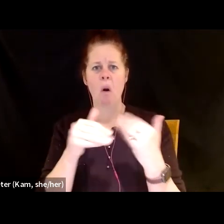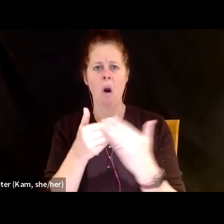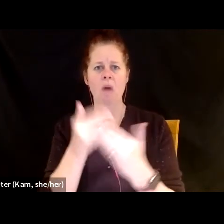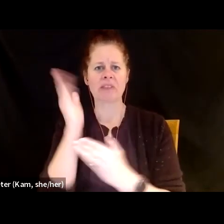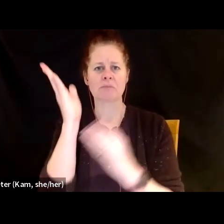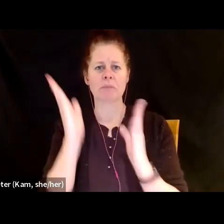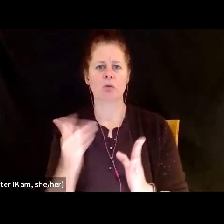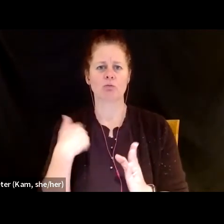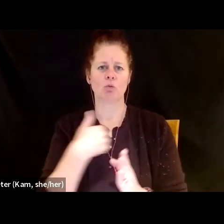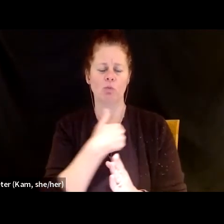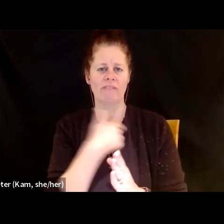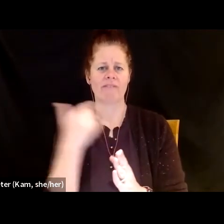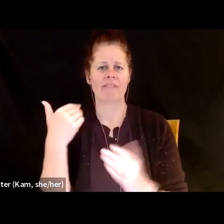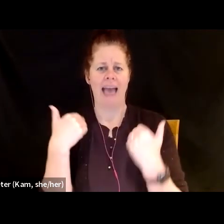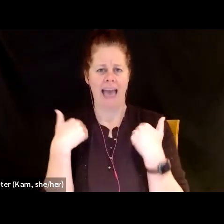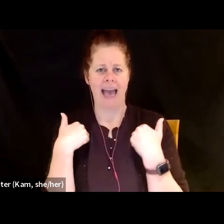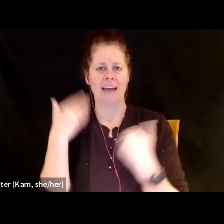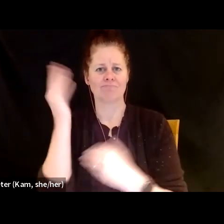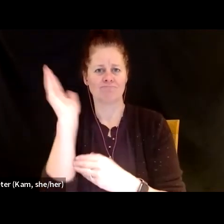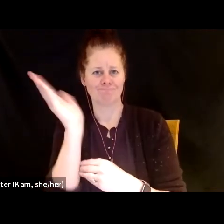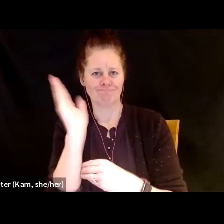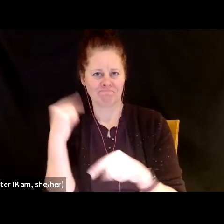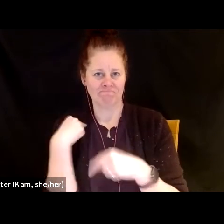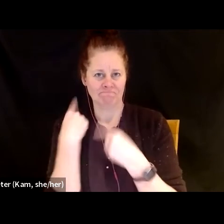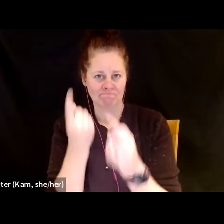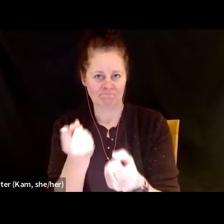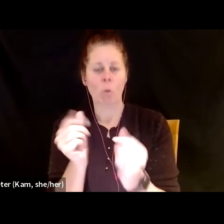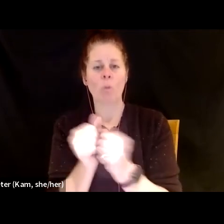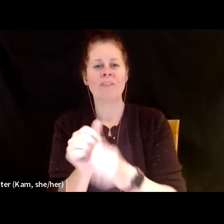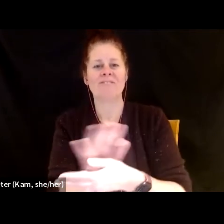clips. And thank you, Michaela, and